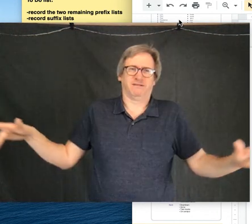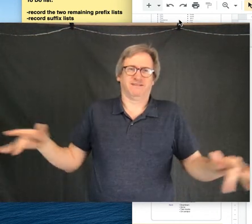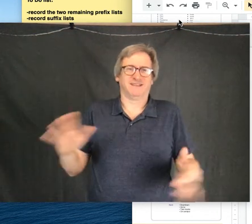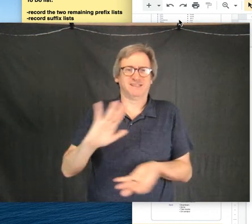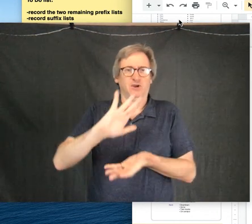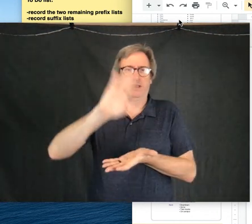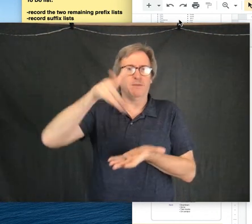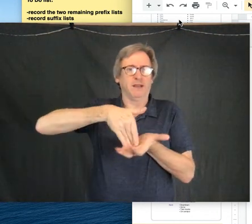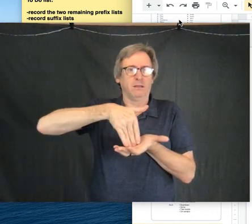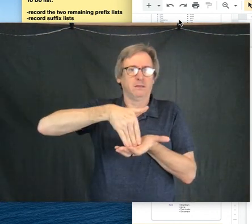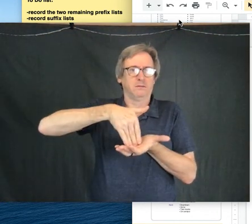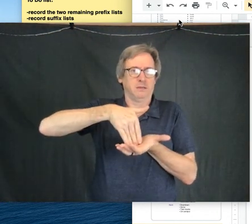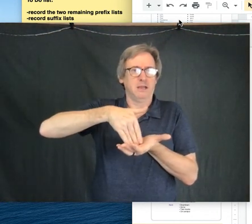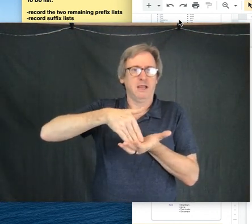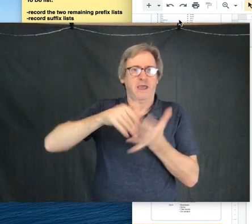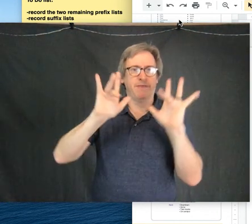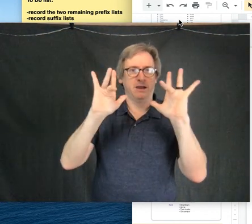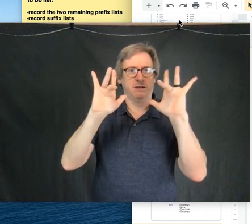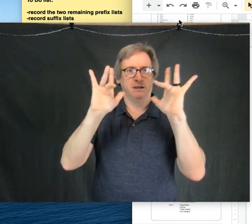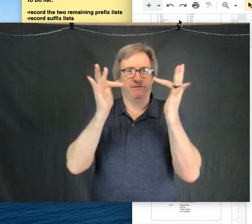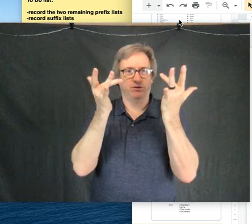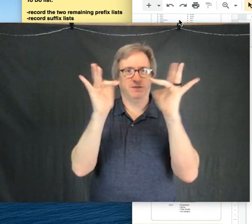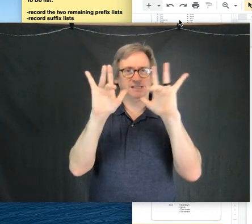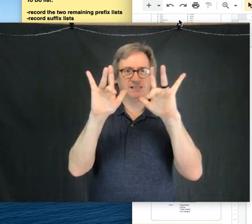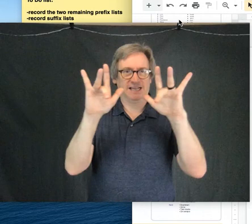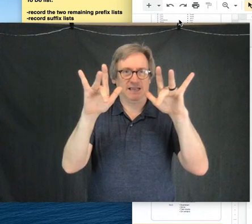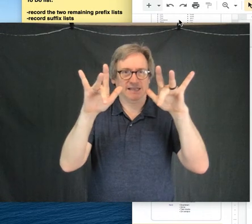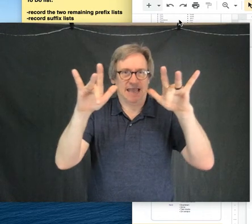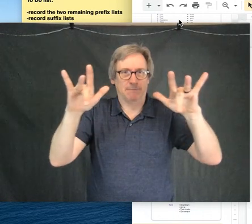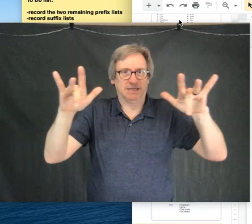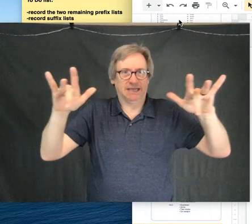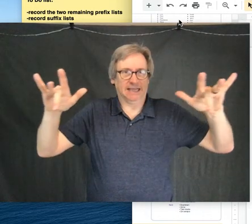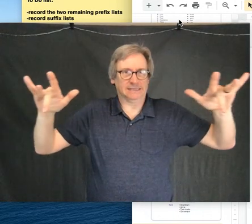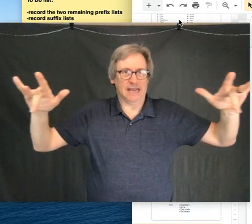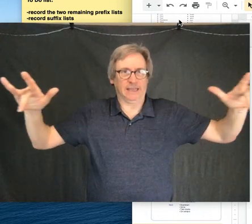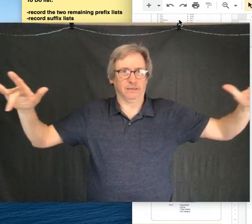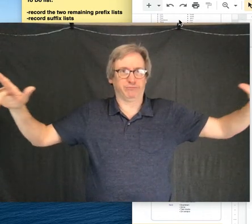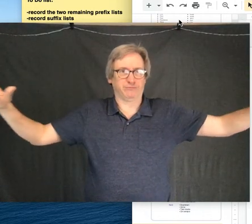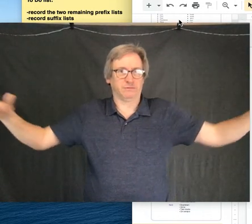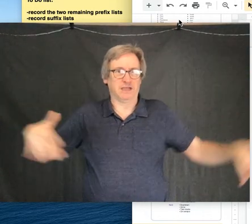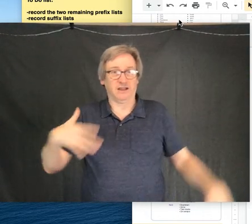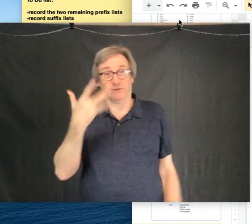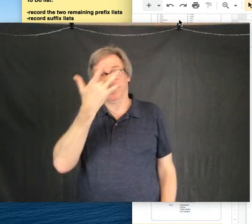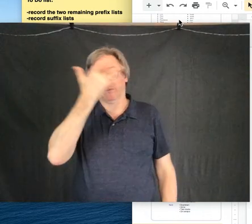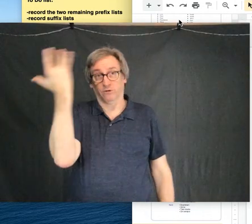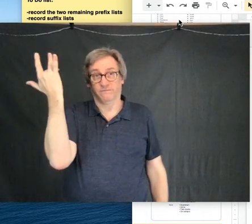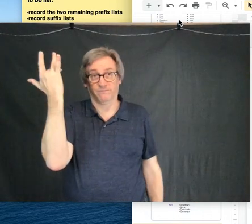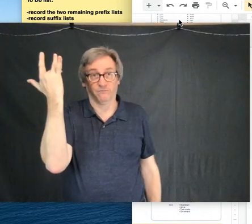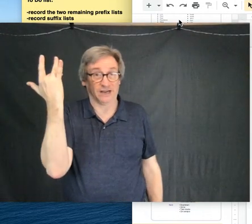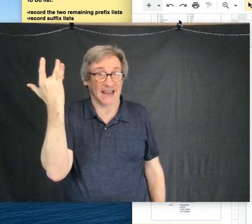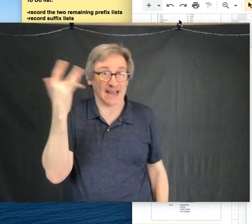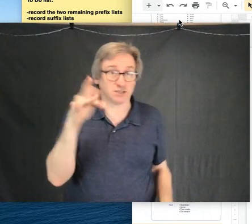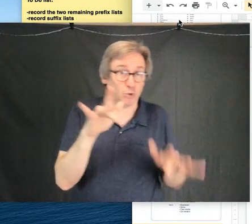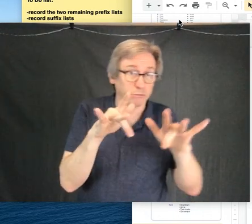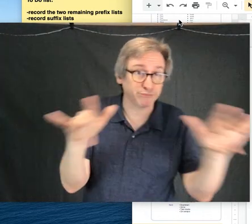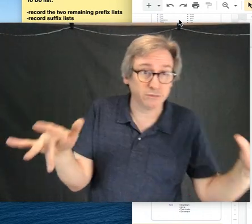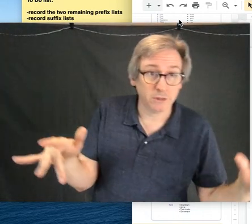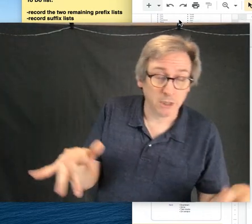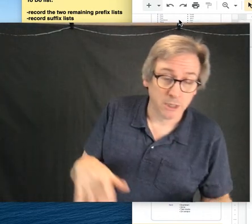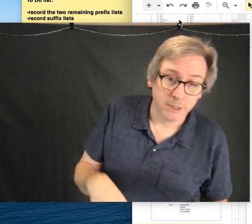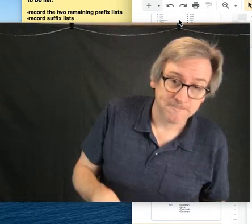nowhere, so in the middle, and then if you do this, it's like it's empty, it's naked, kind of like we do for forget